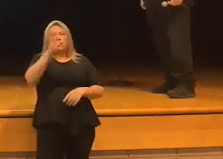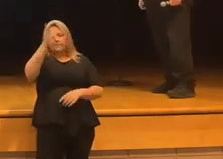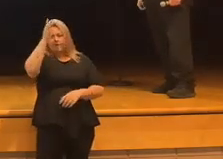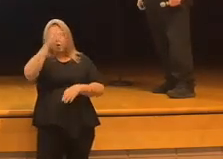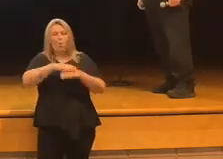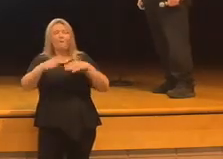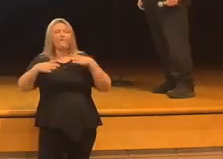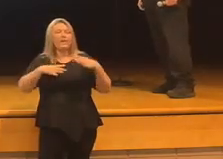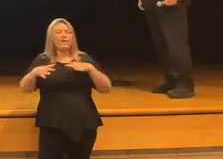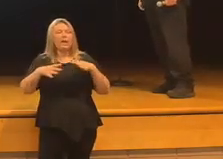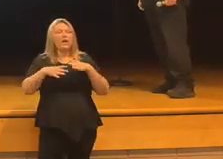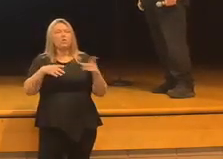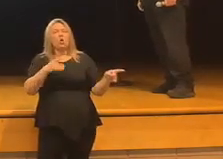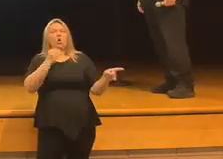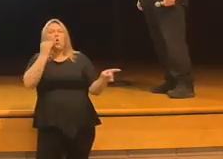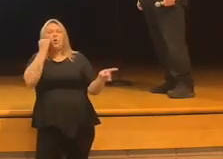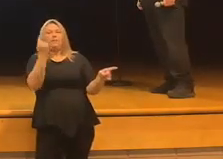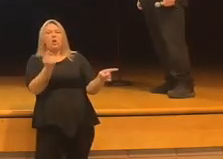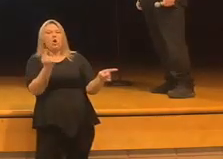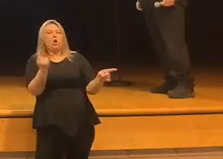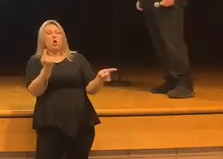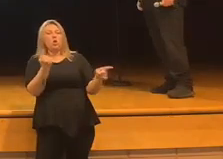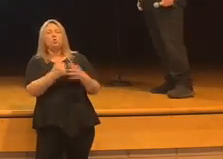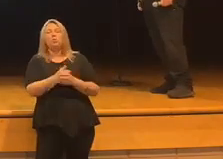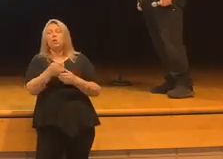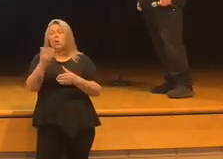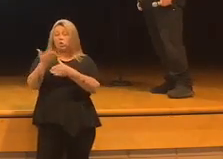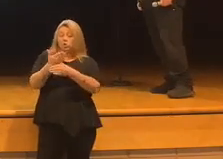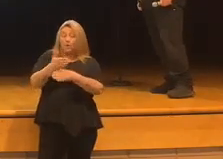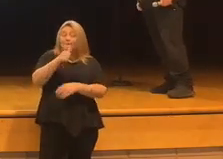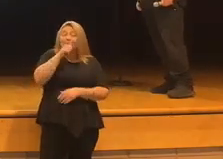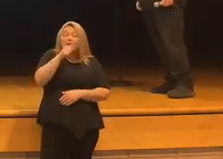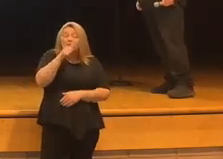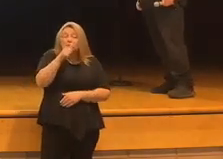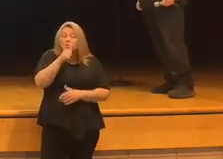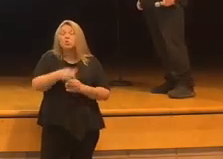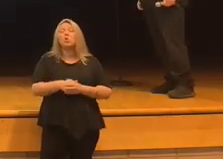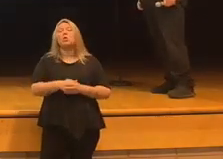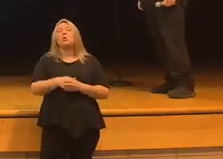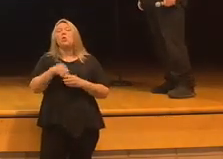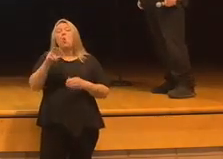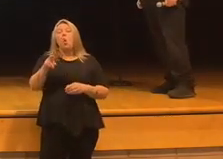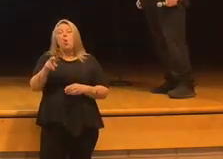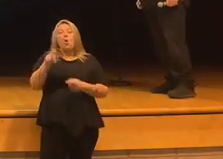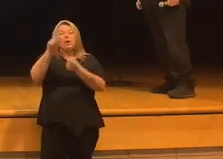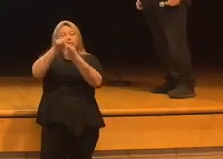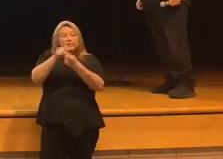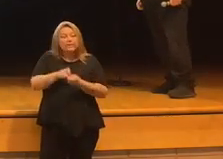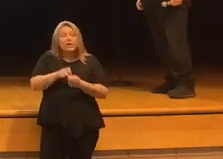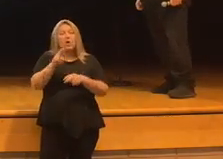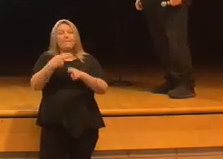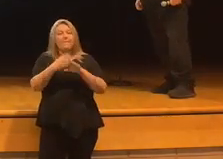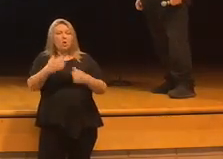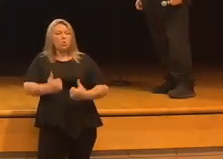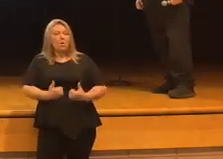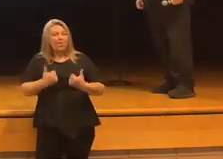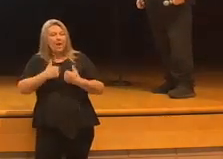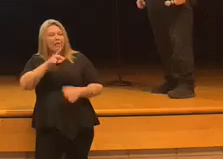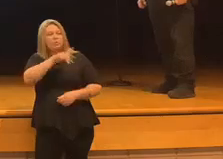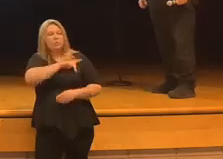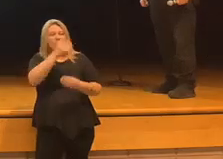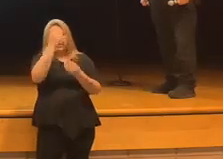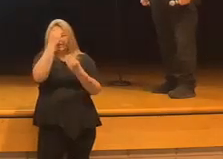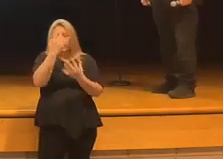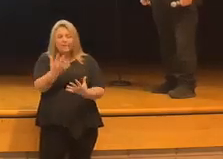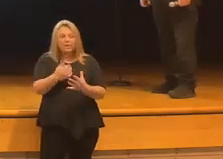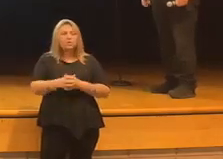alone. Telling other people your passwords. Disclosing details or private information about your life. Moving